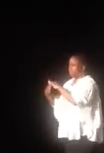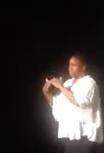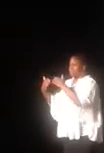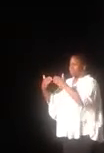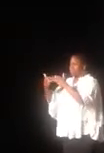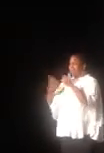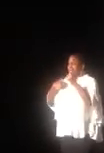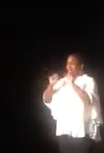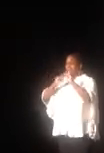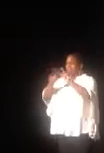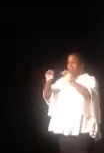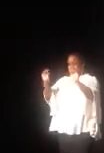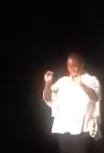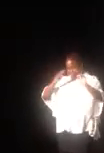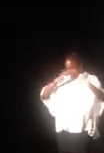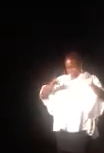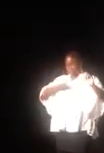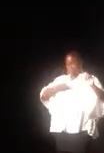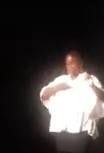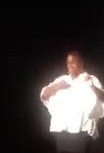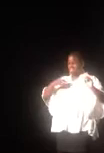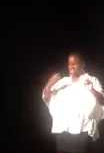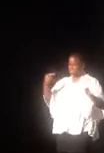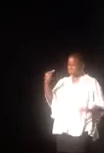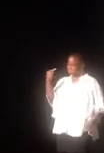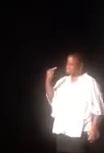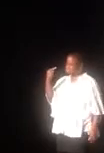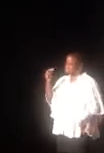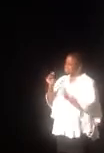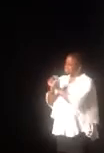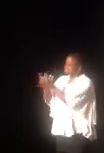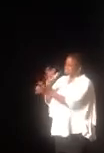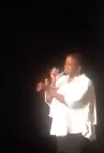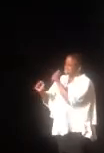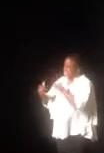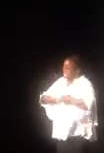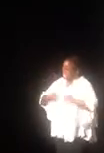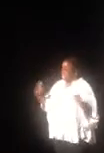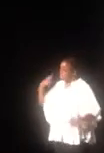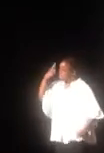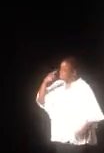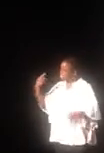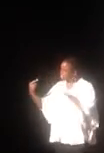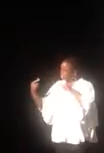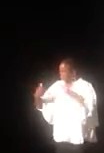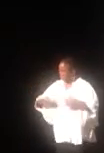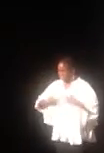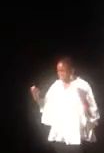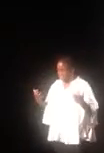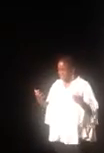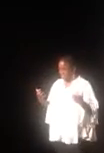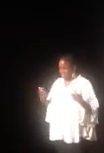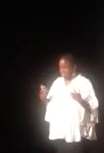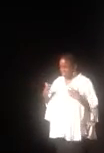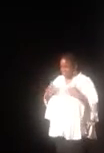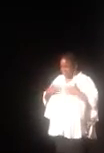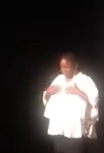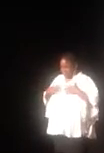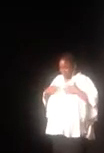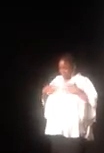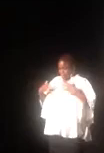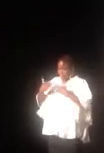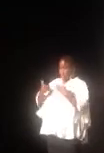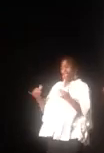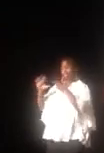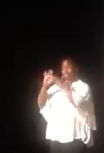community? He wasn't looking for an answer. His eyes were filled with malice and rage. He was angry. Before I could say anything